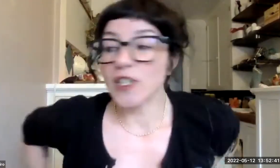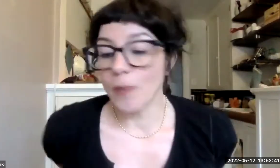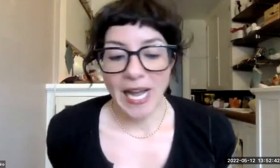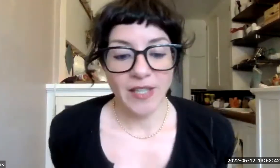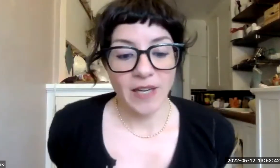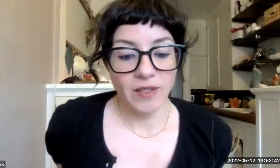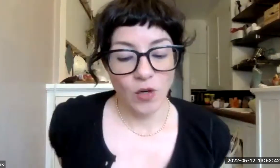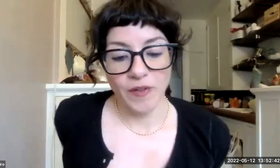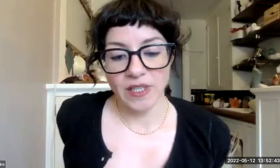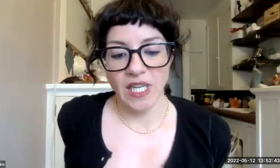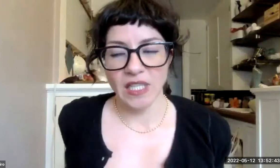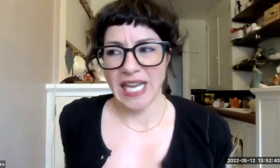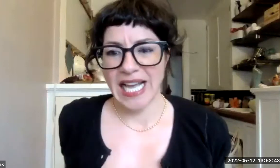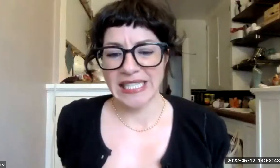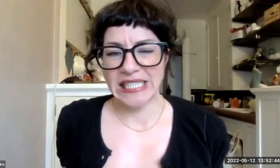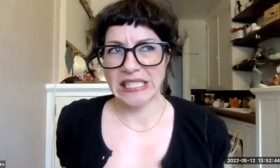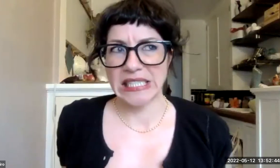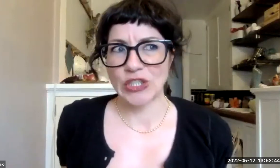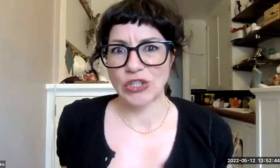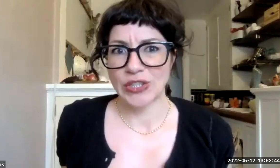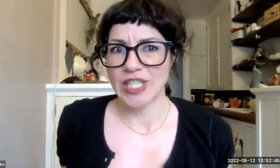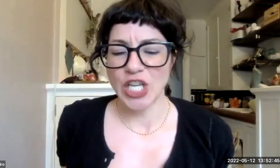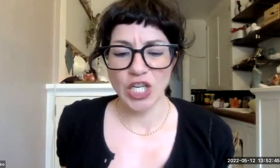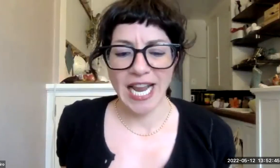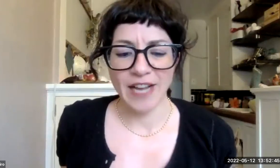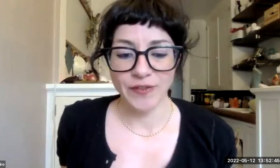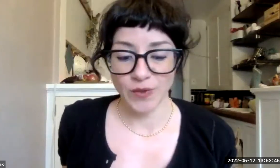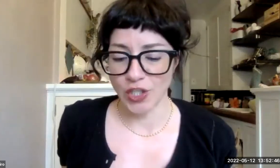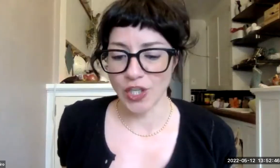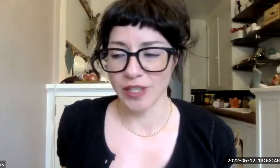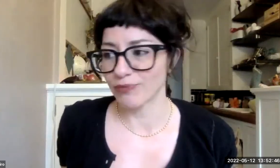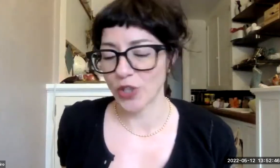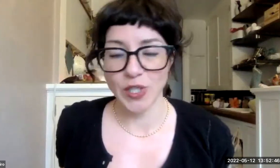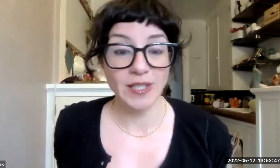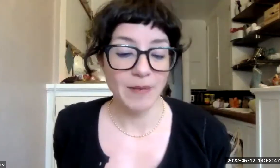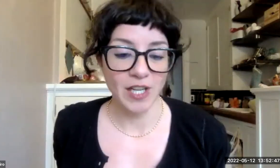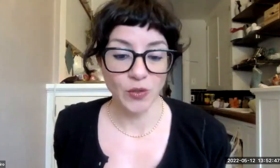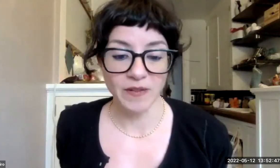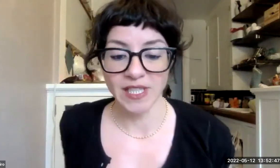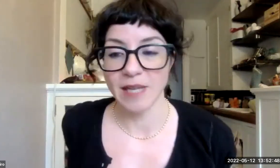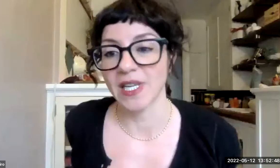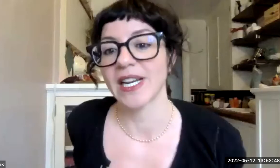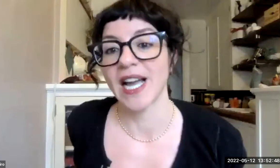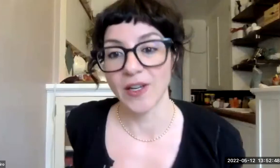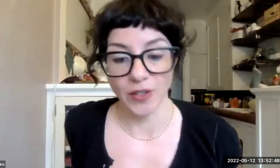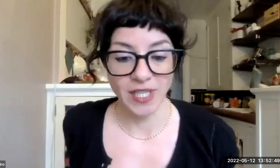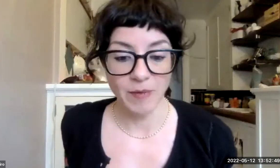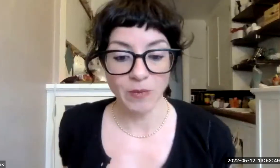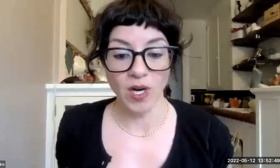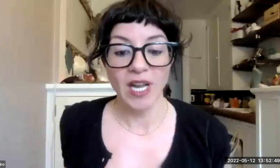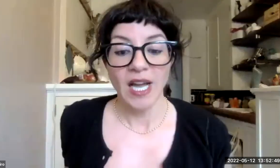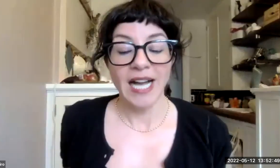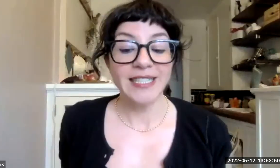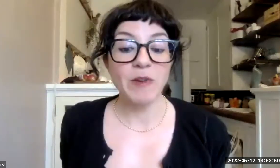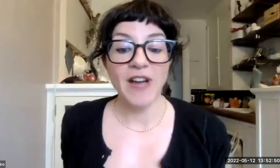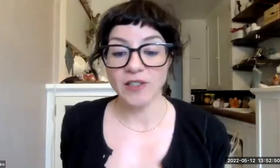So for a little background, over the last year and a half, 2 years, I'm not sure of the timeline. I don't know time